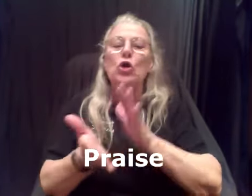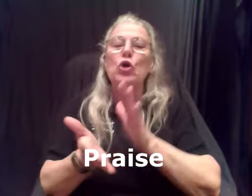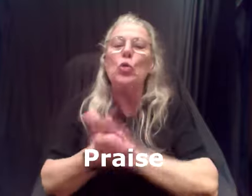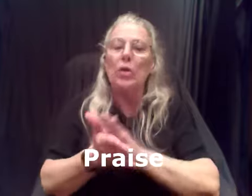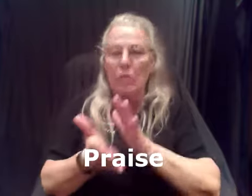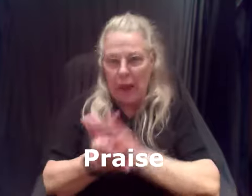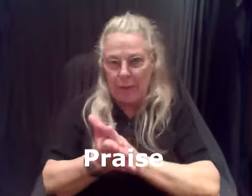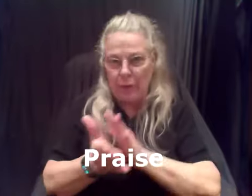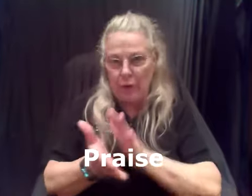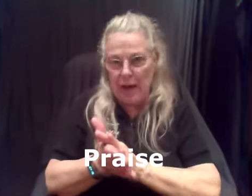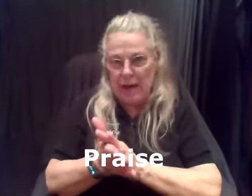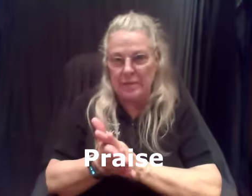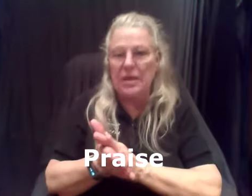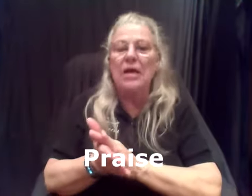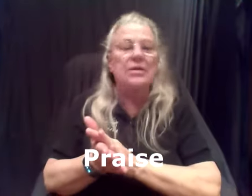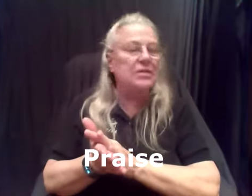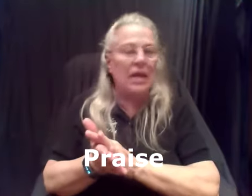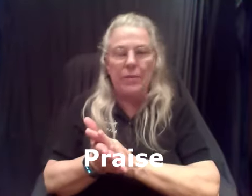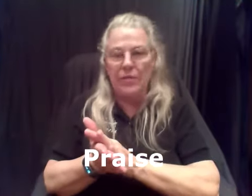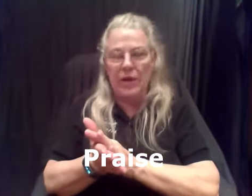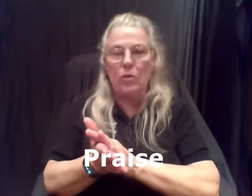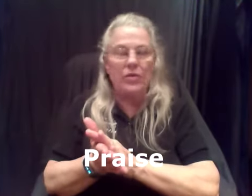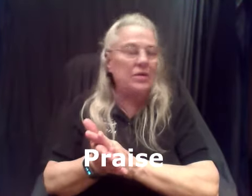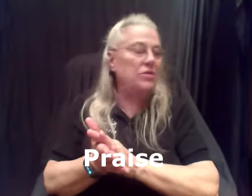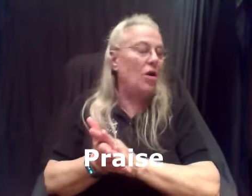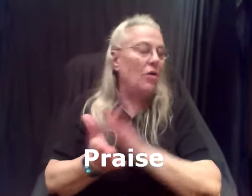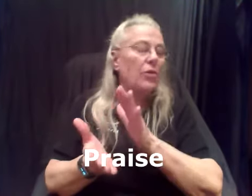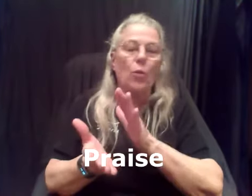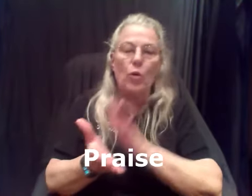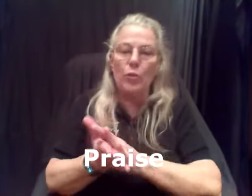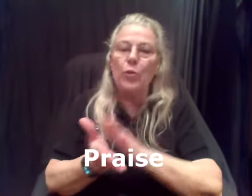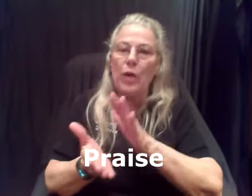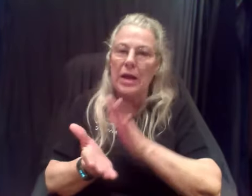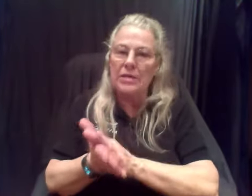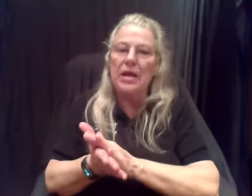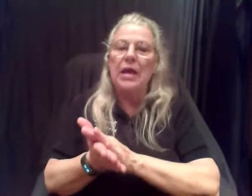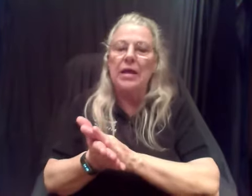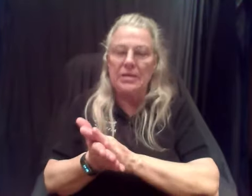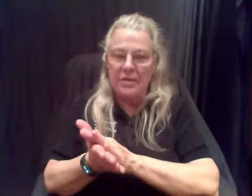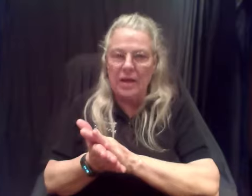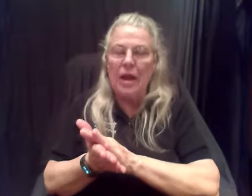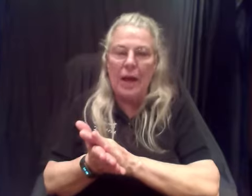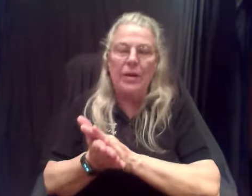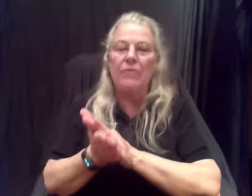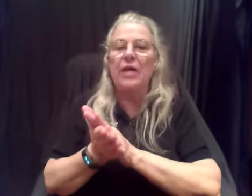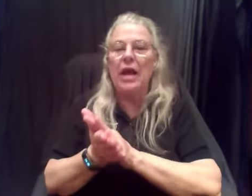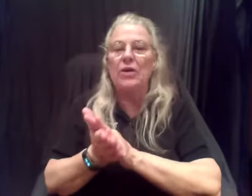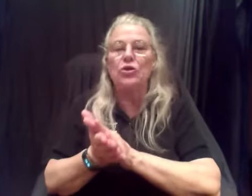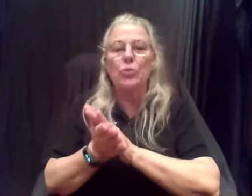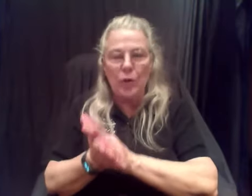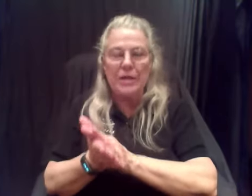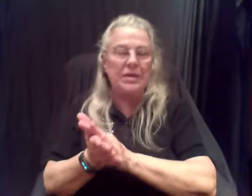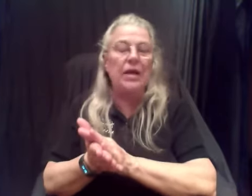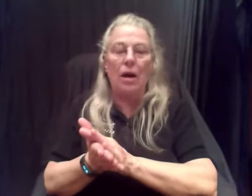will clap your hands. Same thing with this song. The word praise is the clapping of the hands. You're praising God